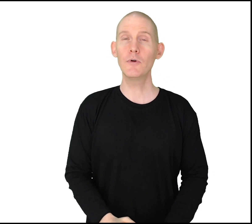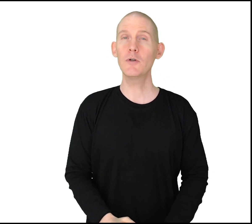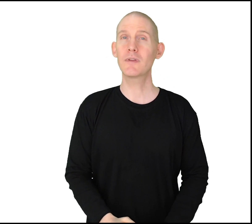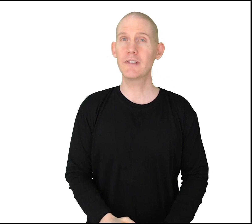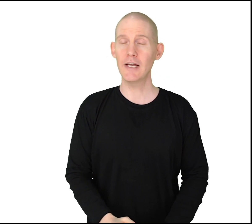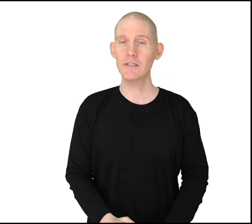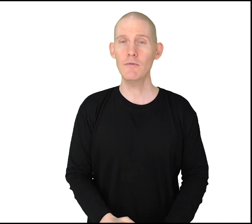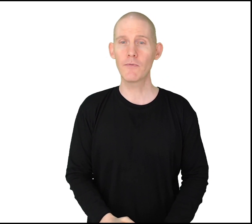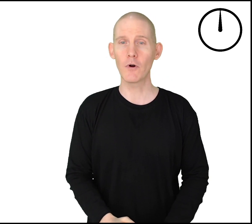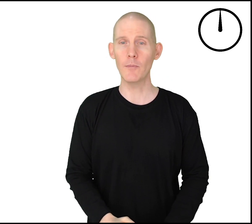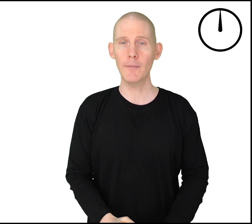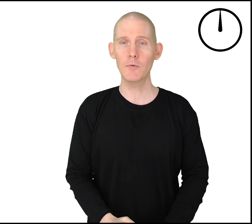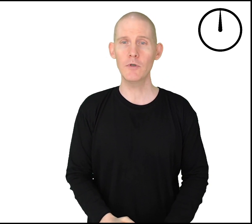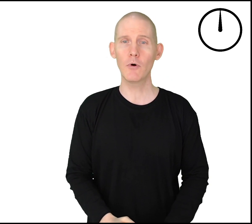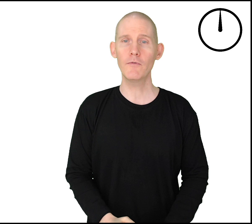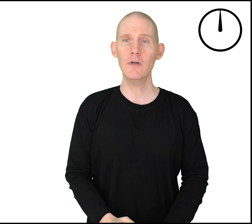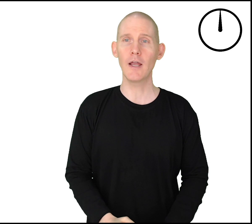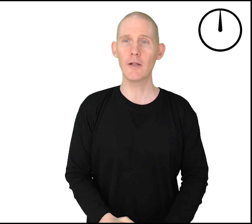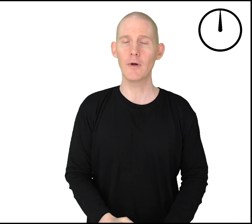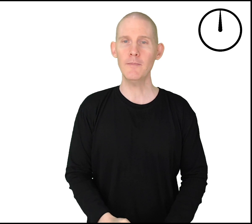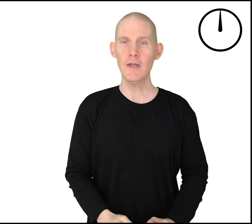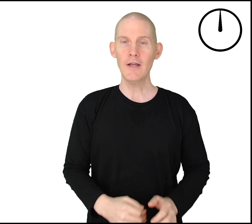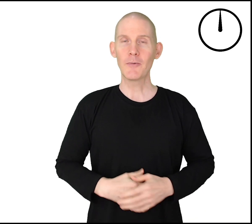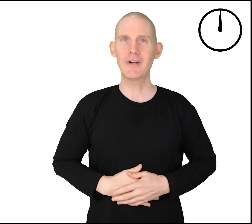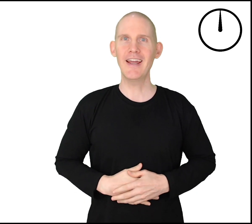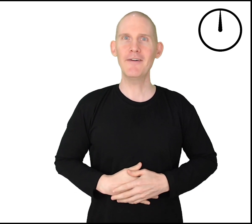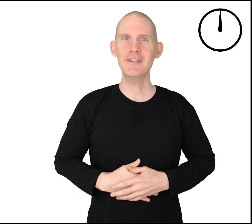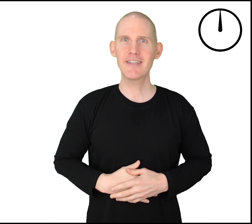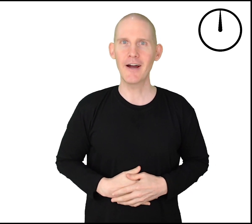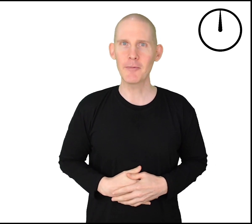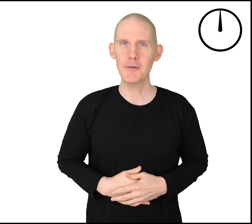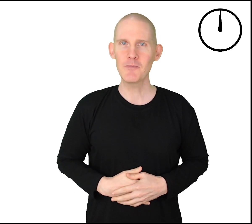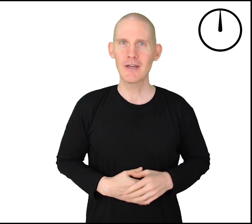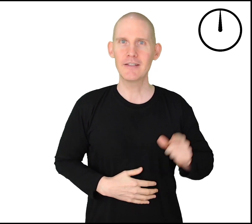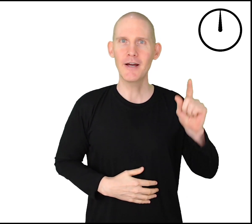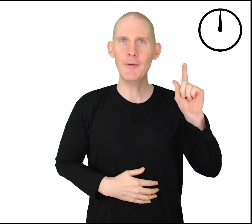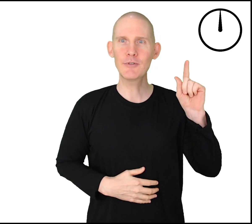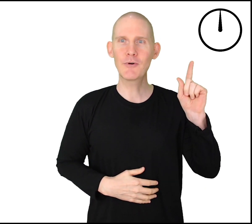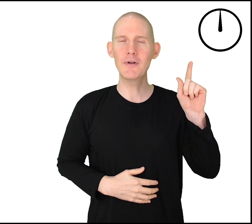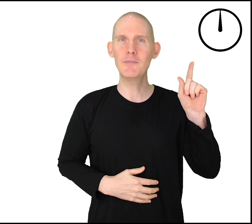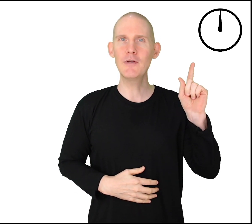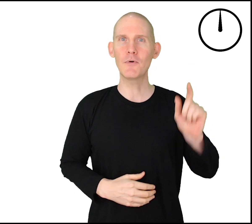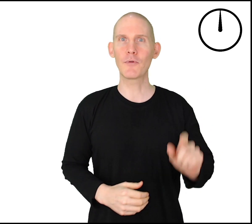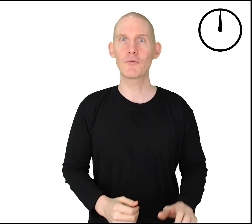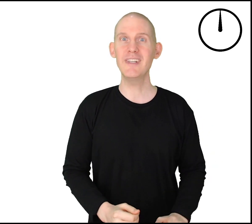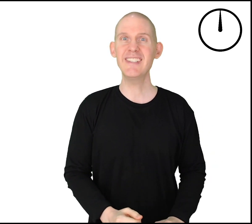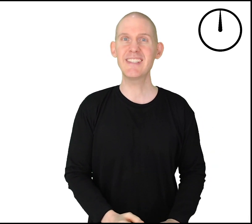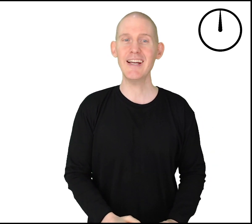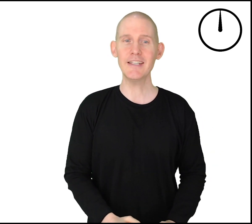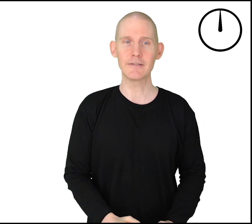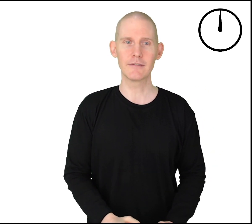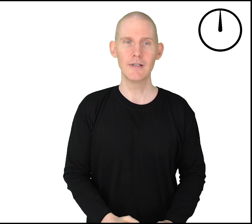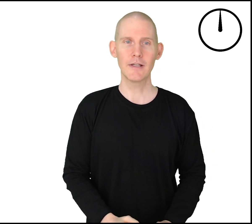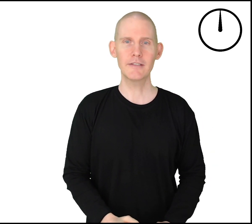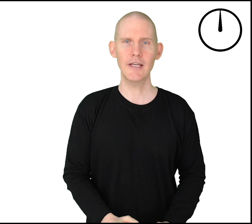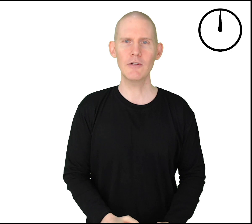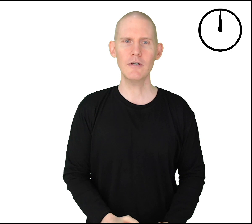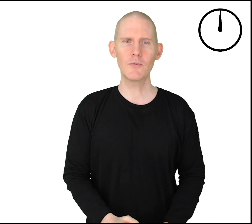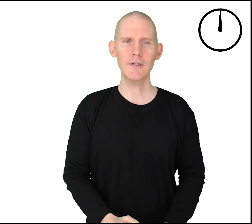with the testing format, but we'll go over it anyway. We're going to have a timer. The timer is going to be for 3 seconds. Let's take a look. What does